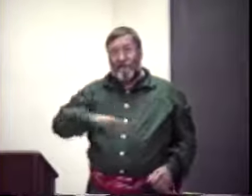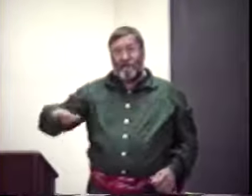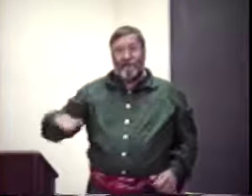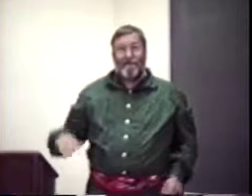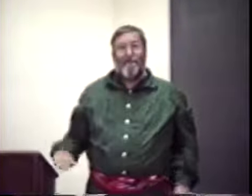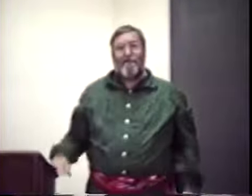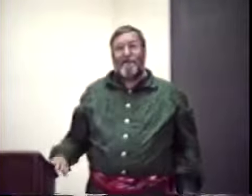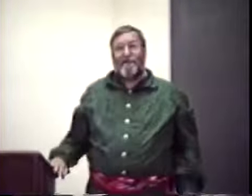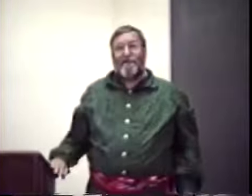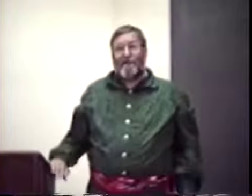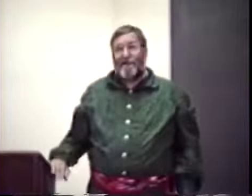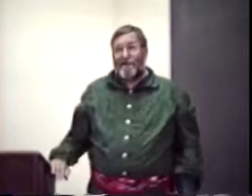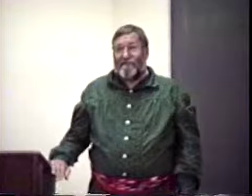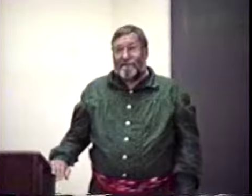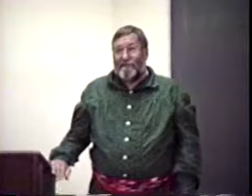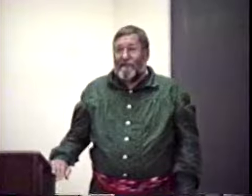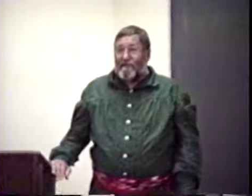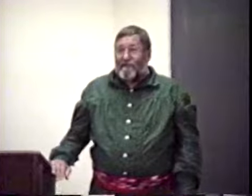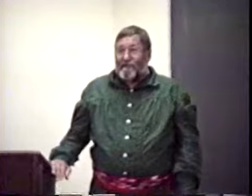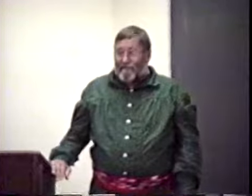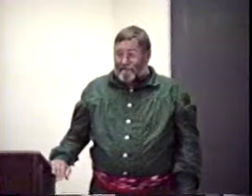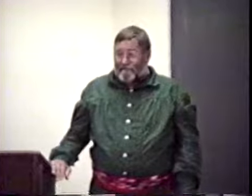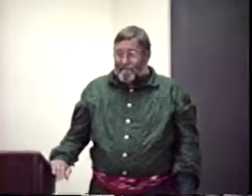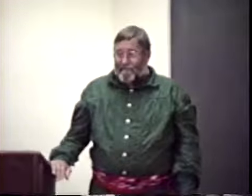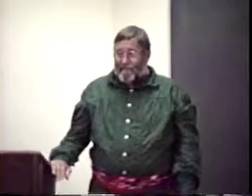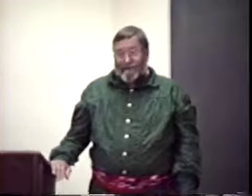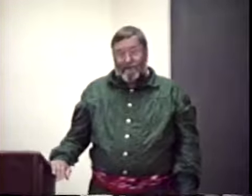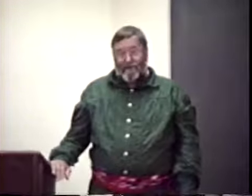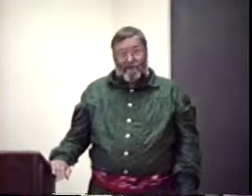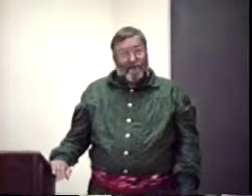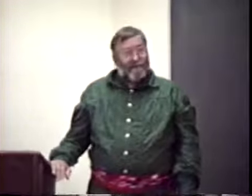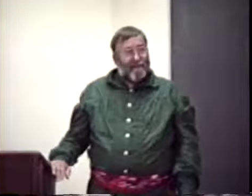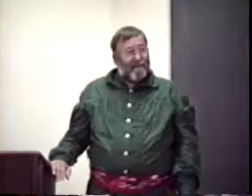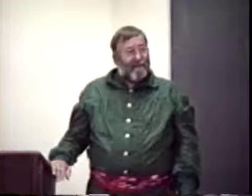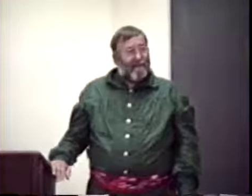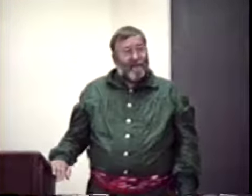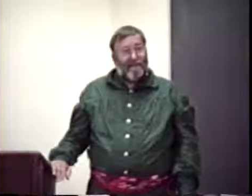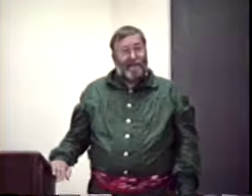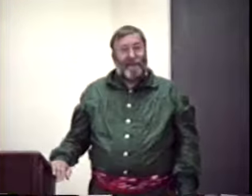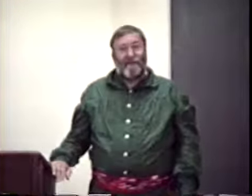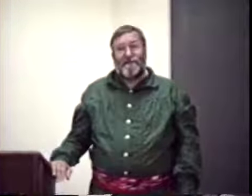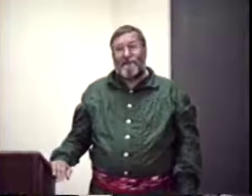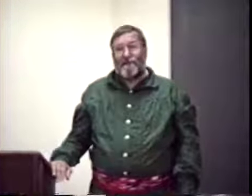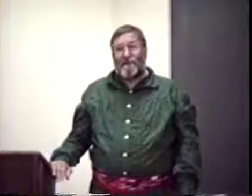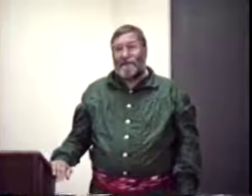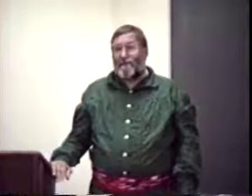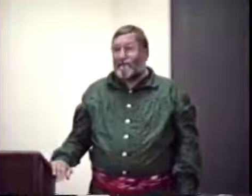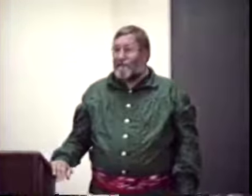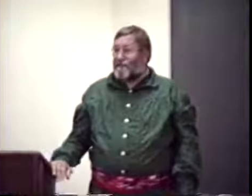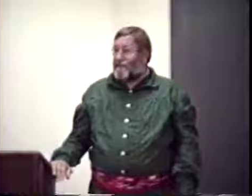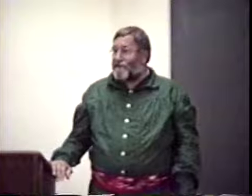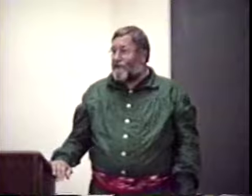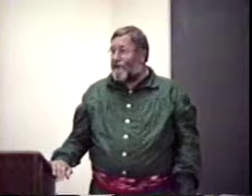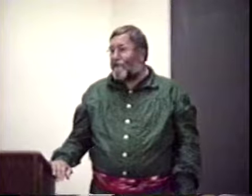it in the heart. Some of the cultural things that I've found here in the legends, there is a strain that